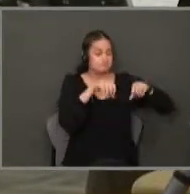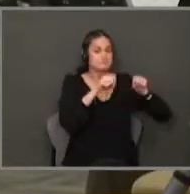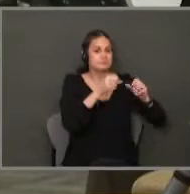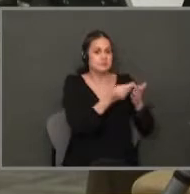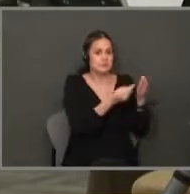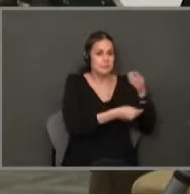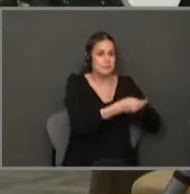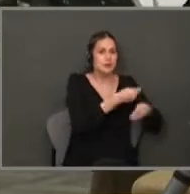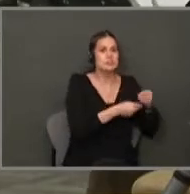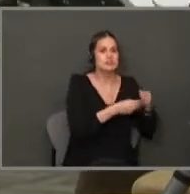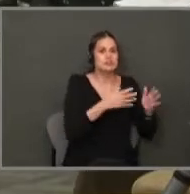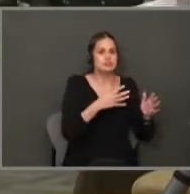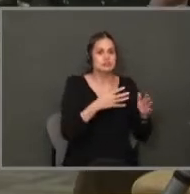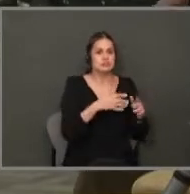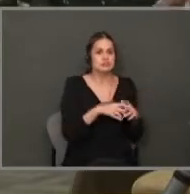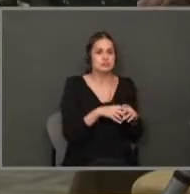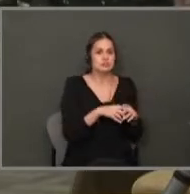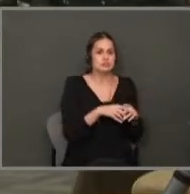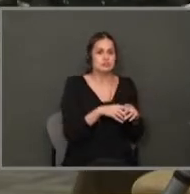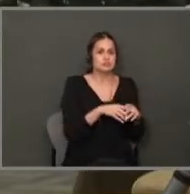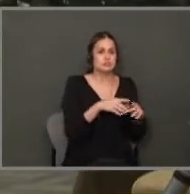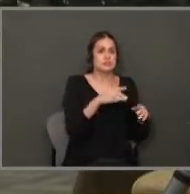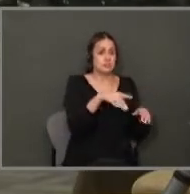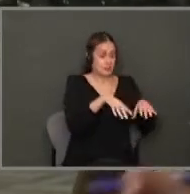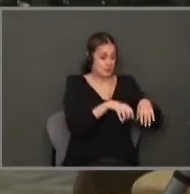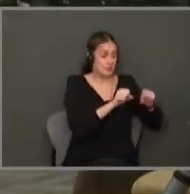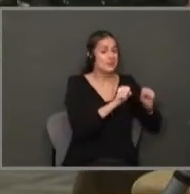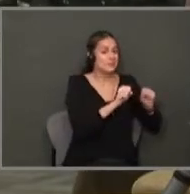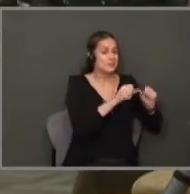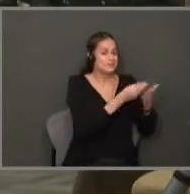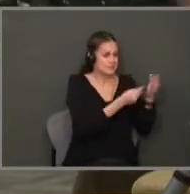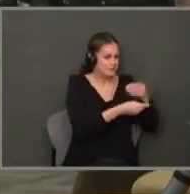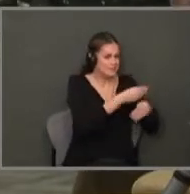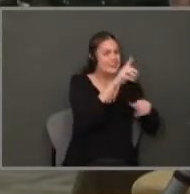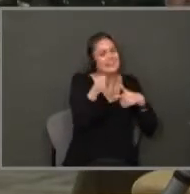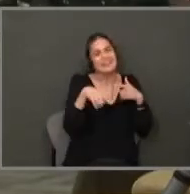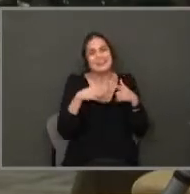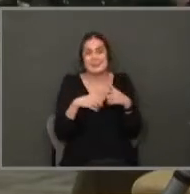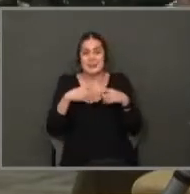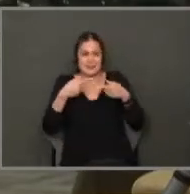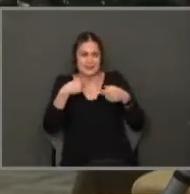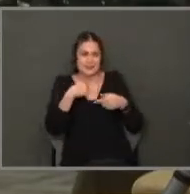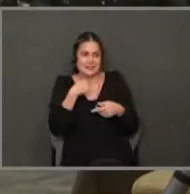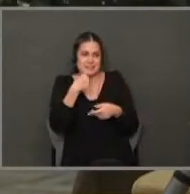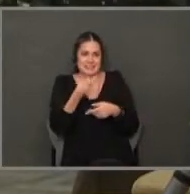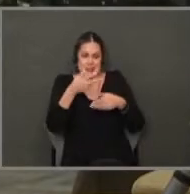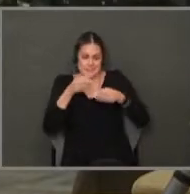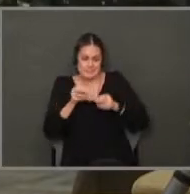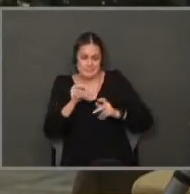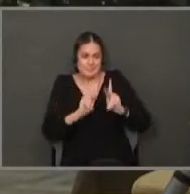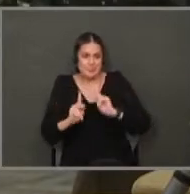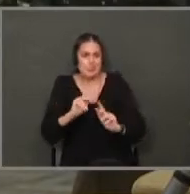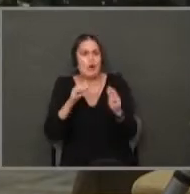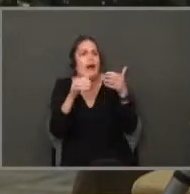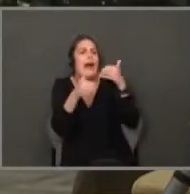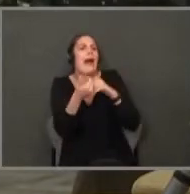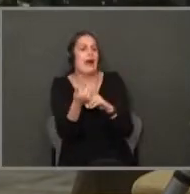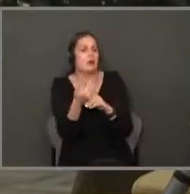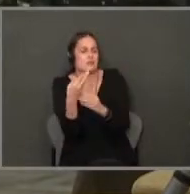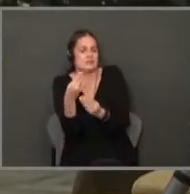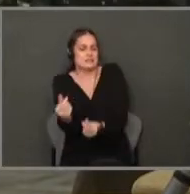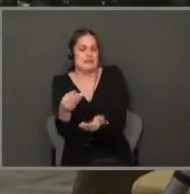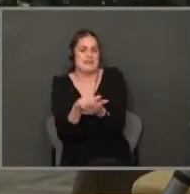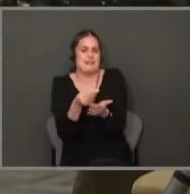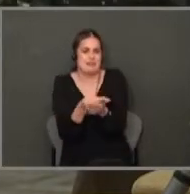beginning, we adopt this budget, and then that allows us to tell the public how we're investing your dollars. After all, the